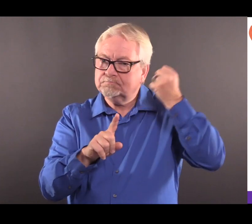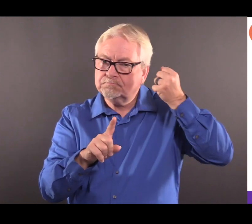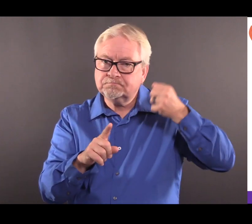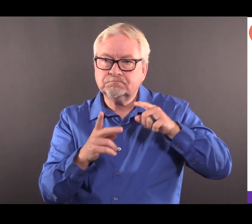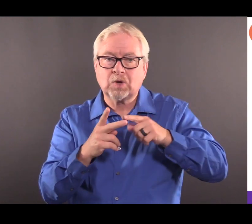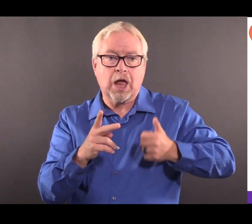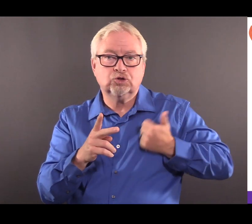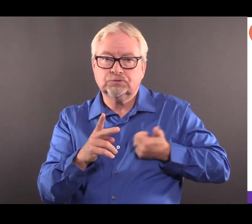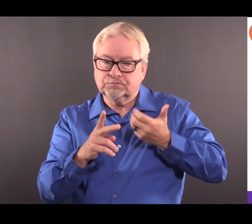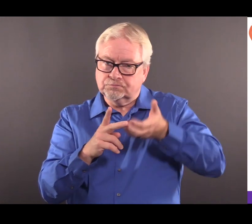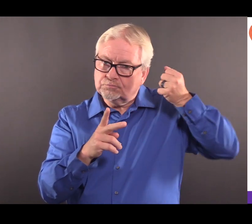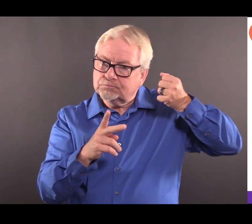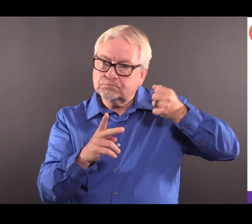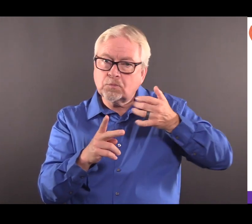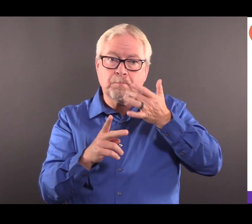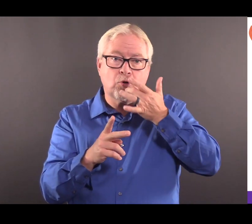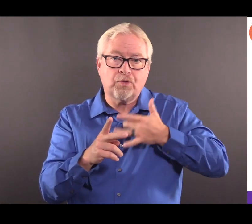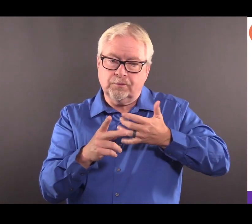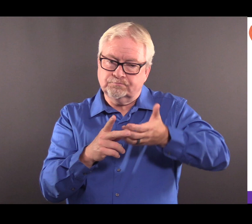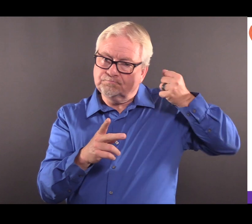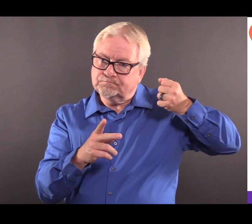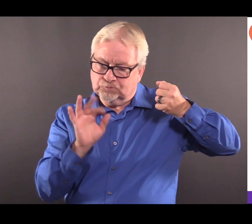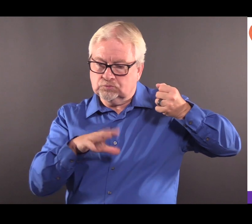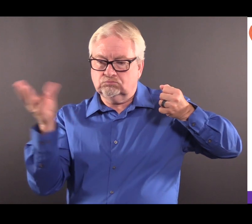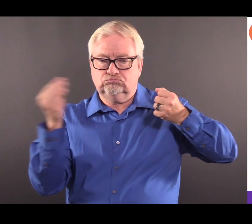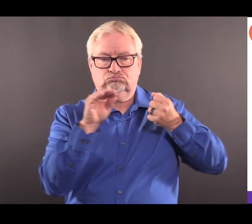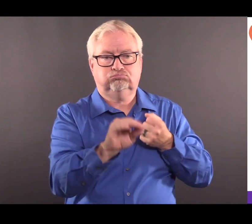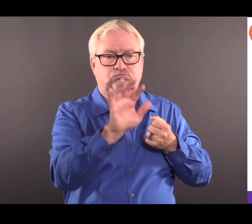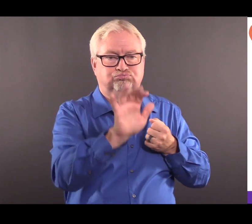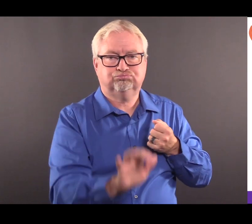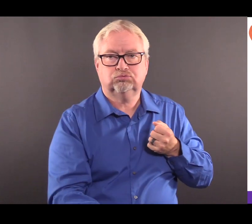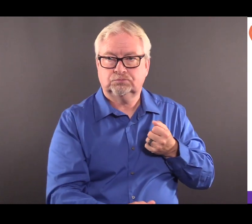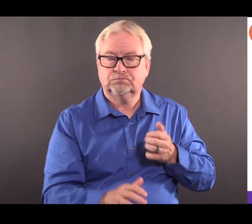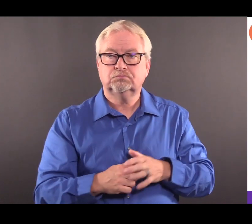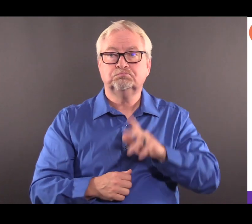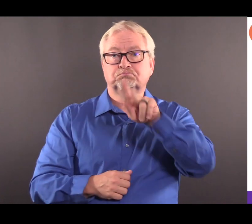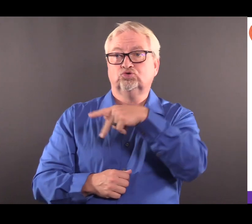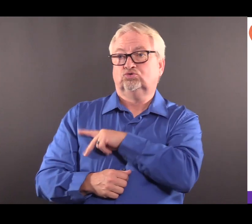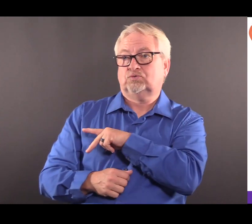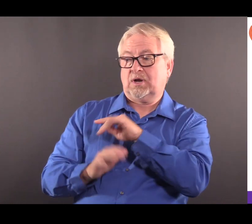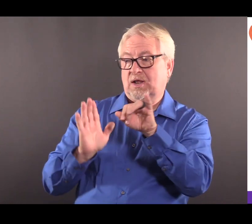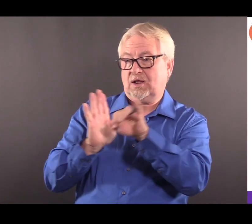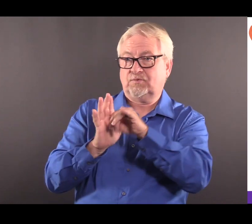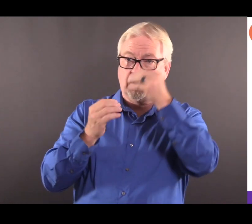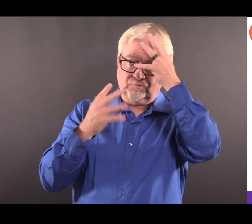of identifiers such as name, address, date of birth, and so